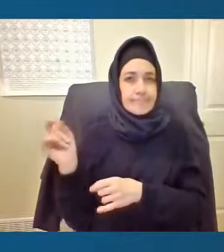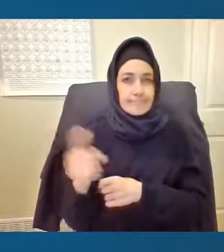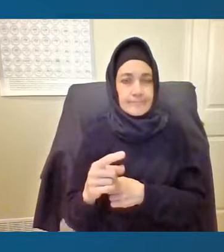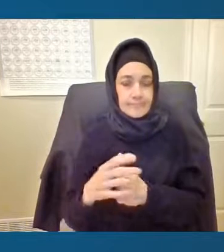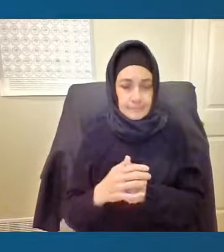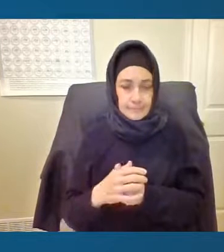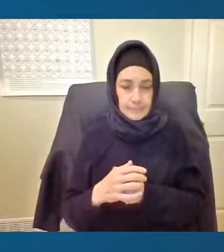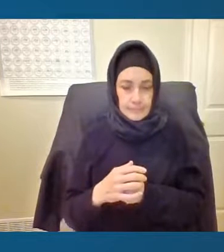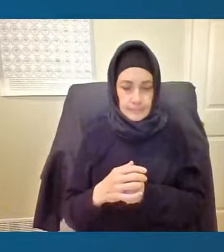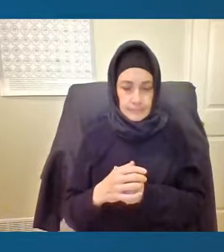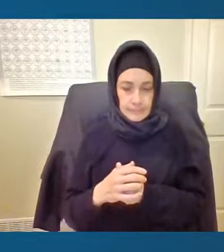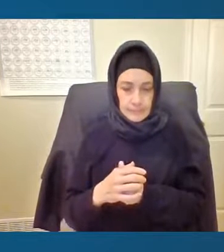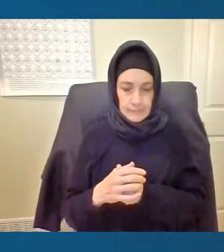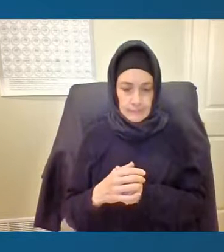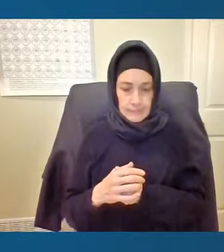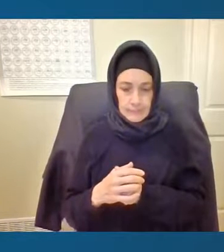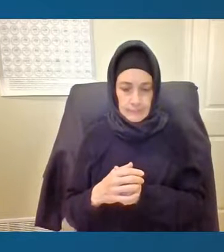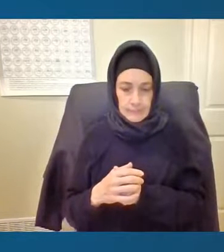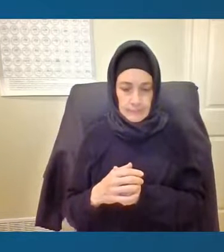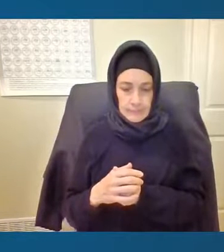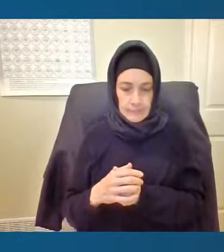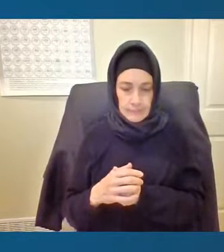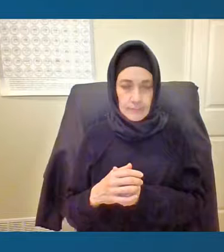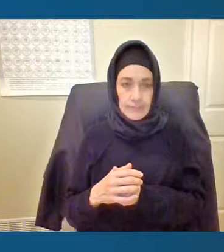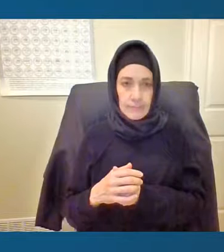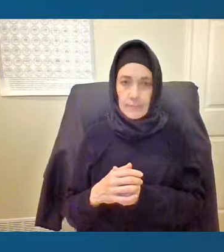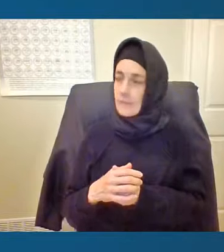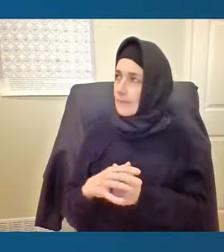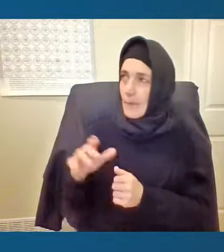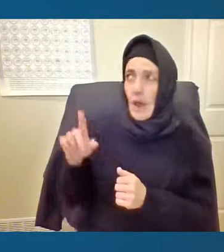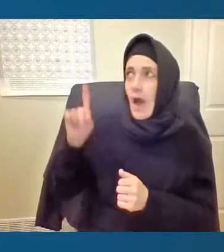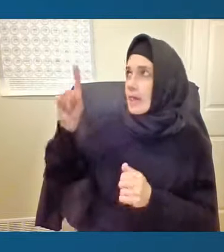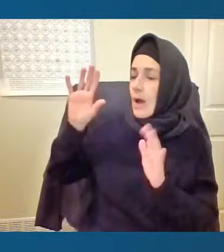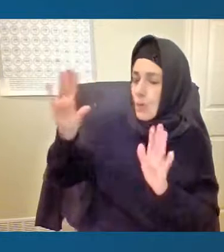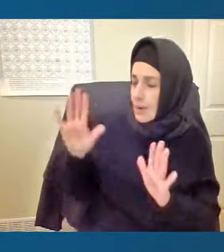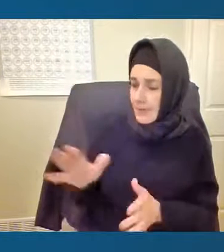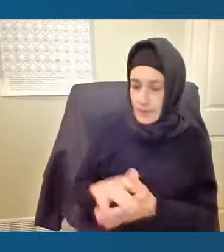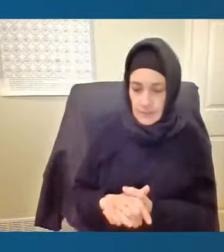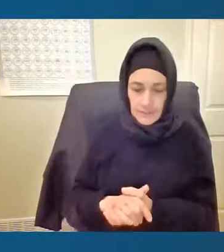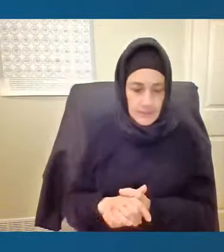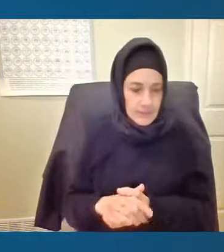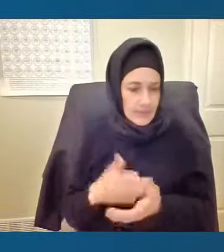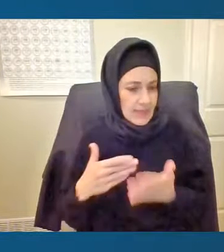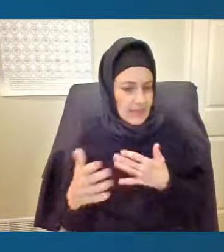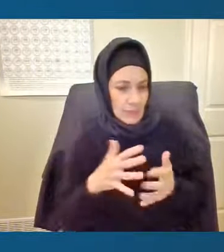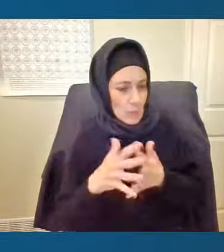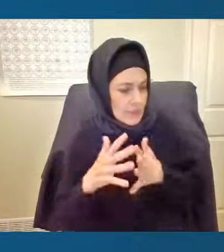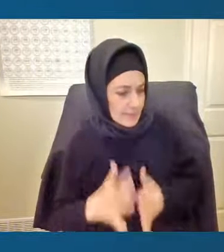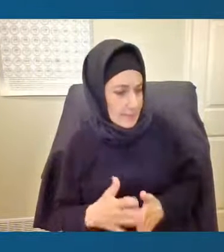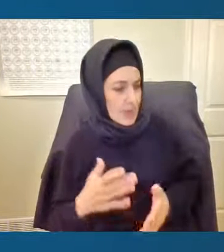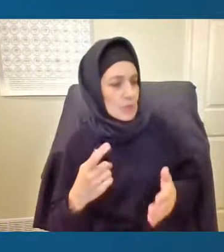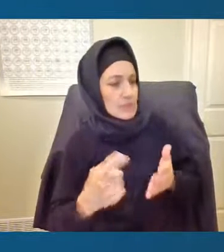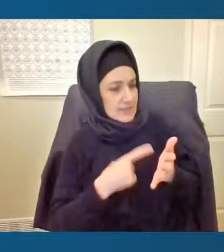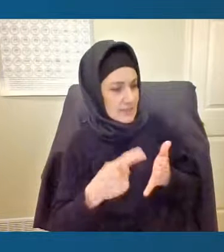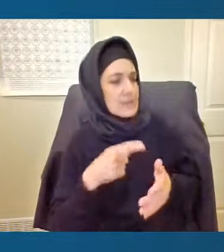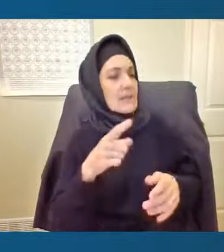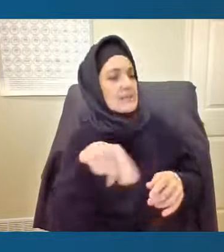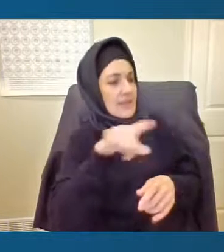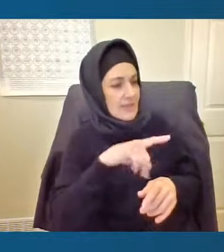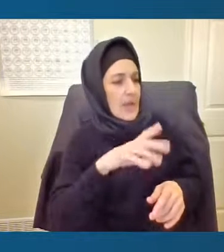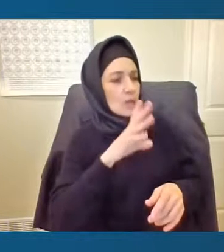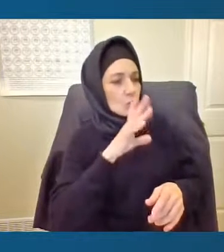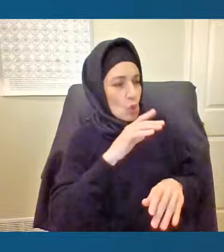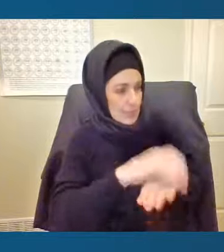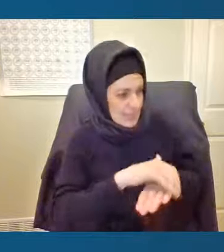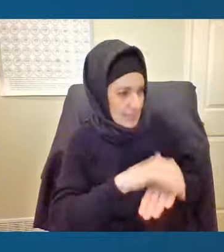like, my whole vocabulary changed. Allahu Akbar. Like, even, like, with Americans, like, I'll be sitting there, you know, I'm talking, and they're talking in English, and I'm like, oh